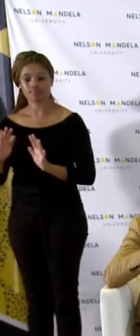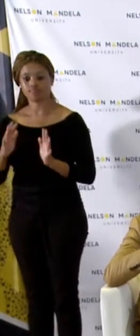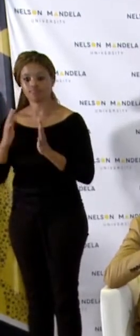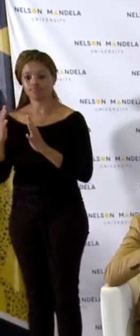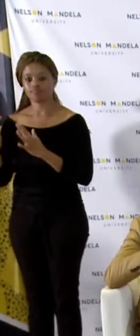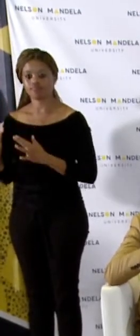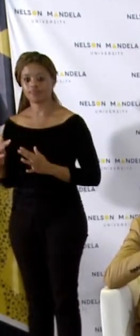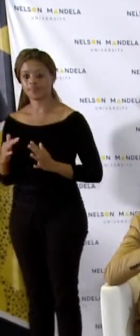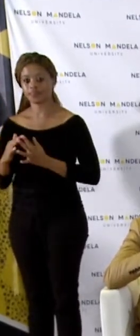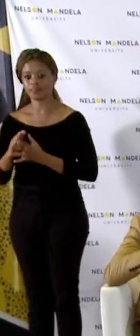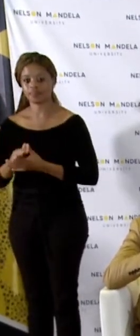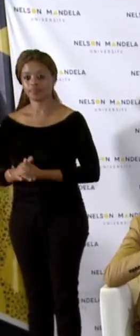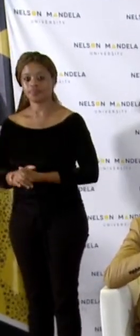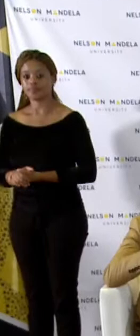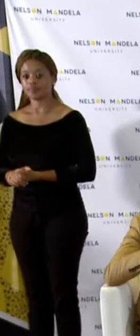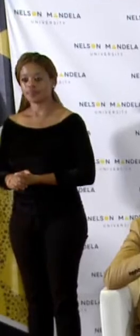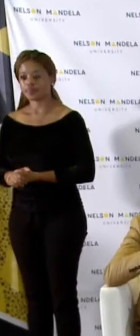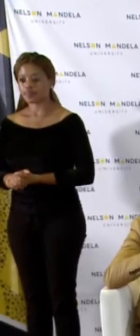hand?